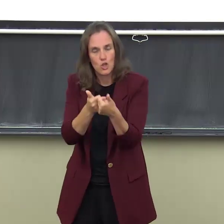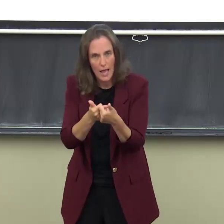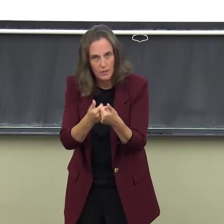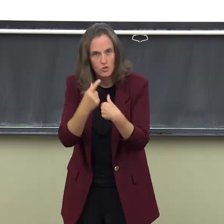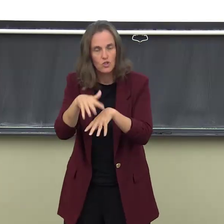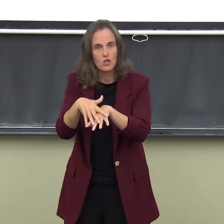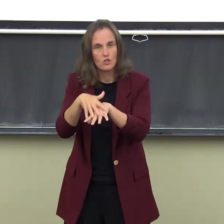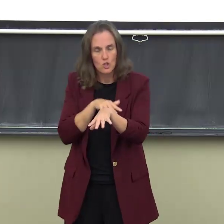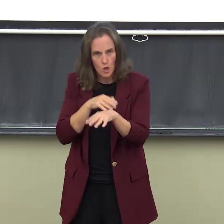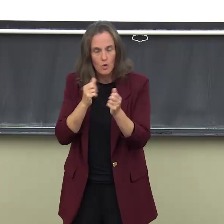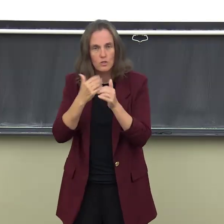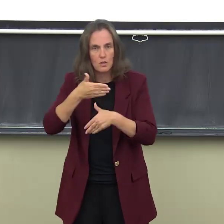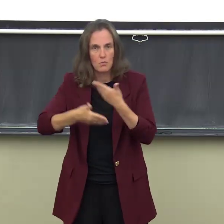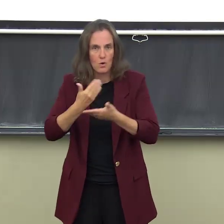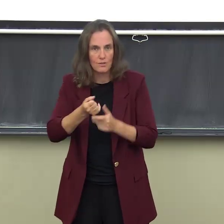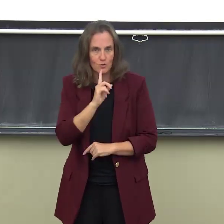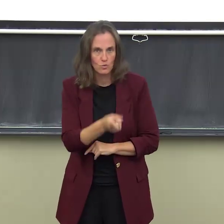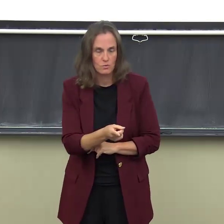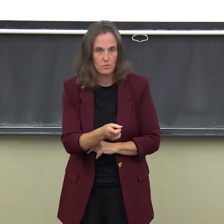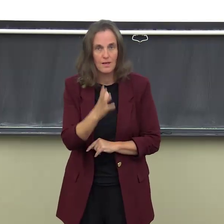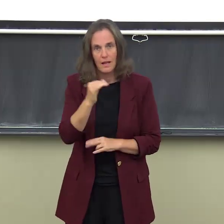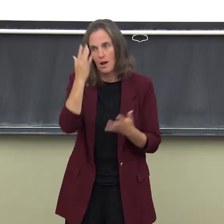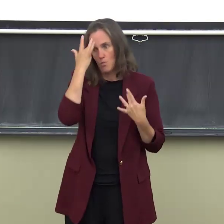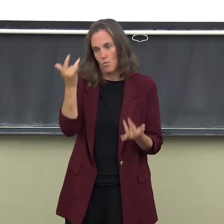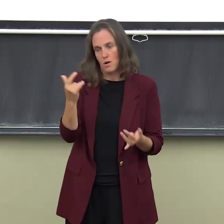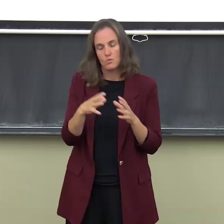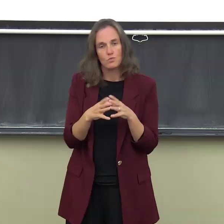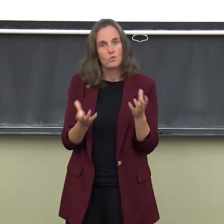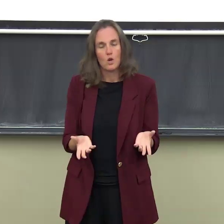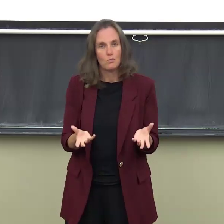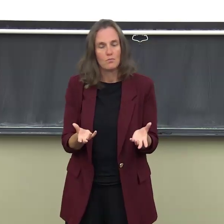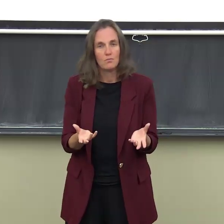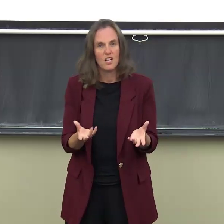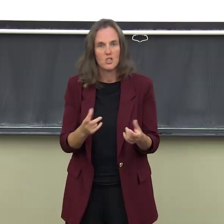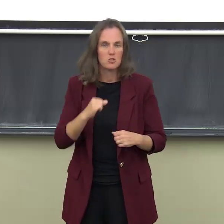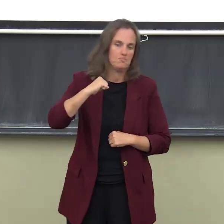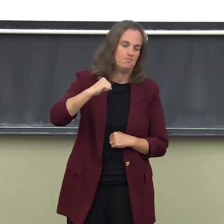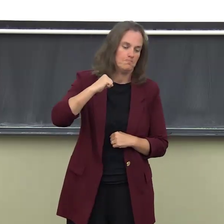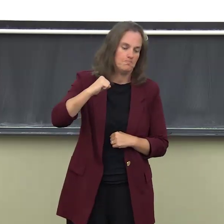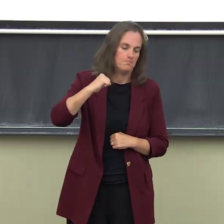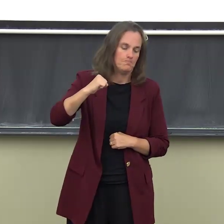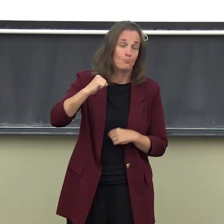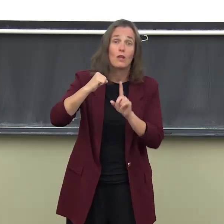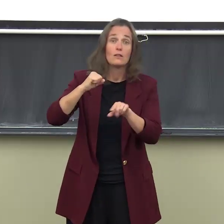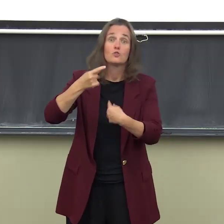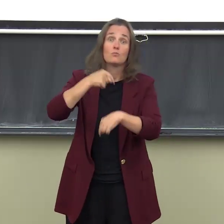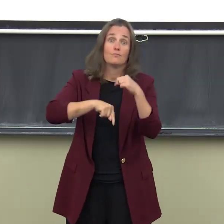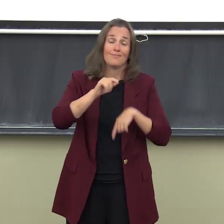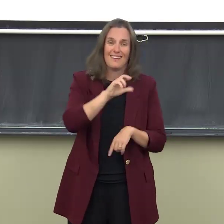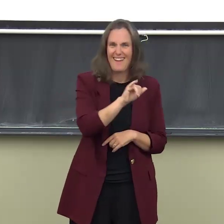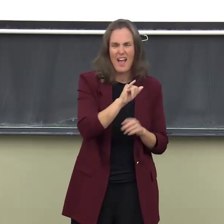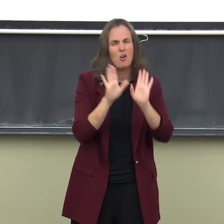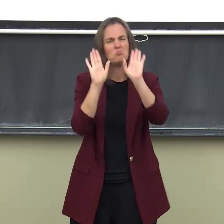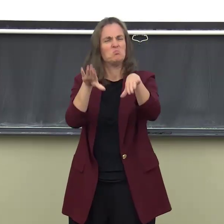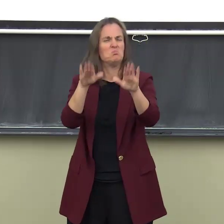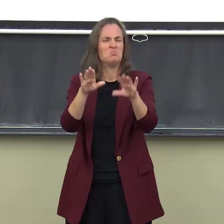for sure. And why there's so much push against it, what, back to AI. Oh, you don't have to